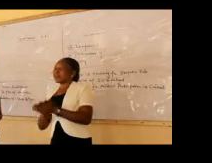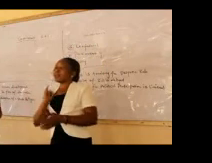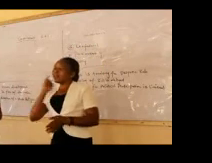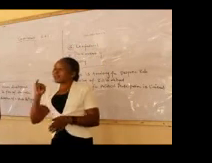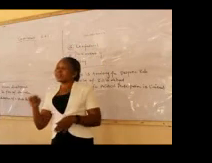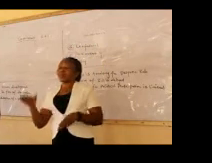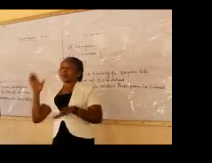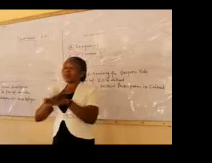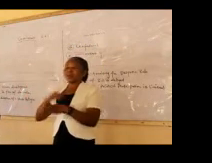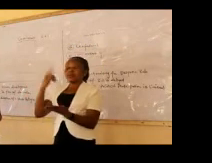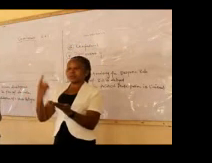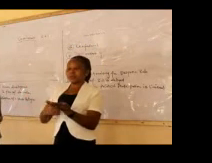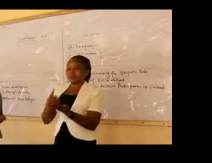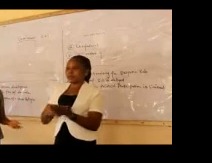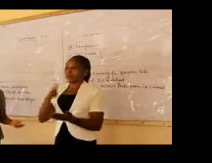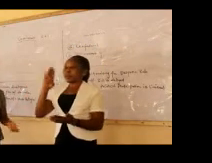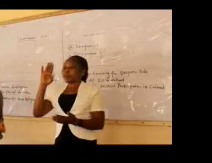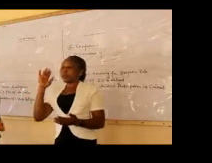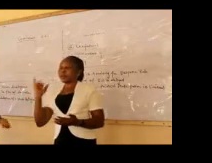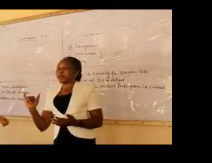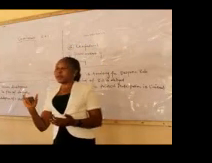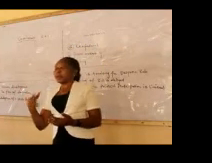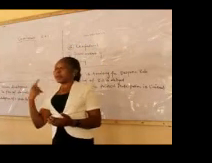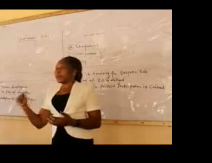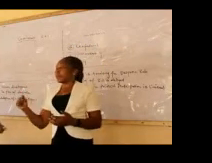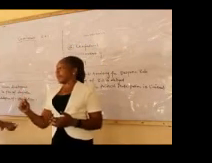later signed to become a law by the